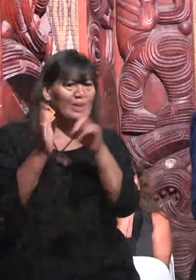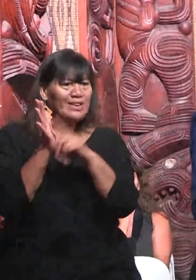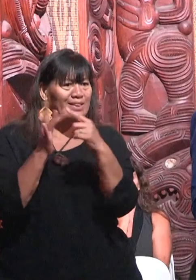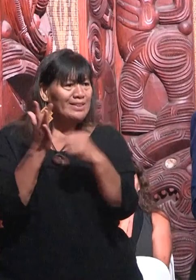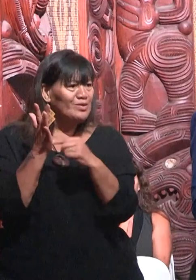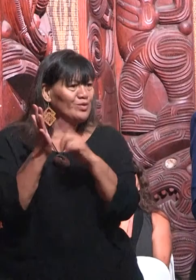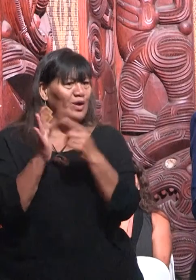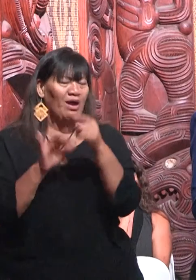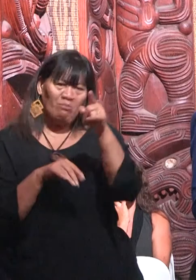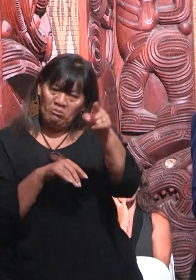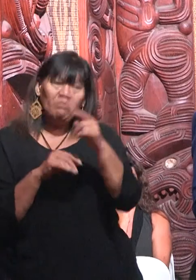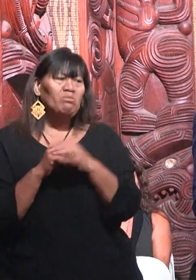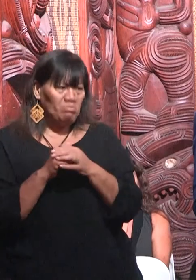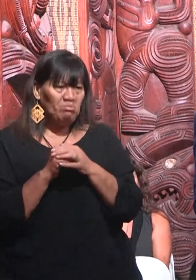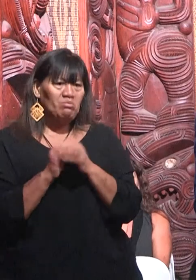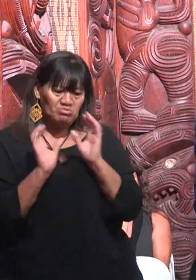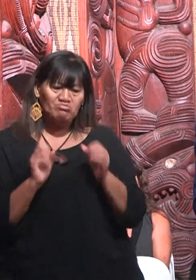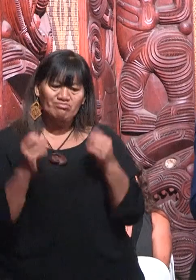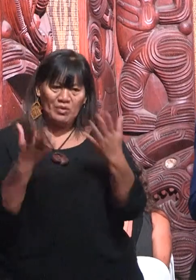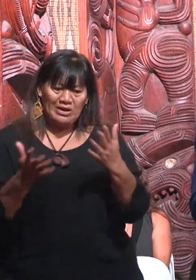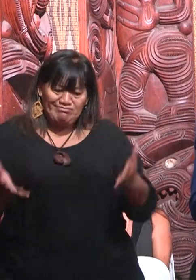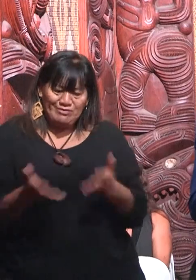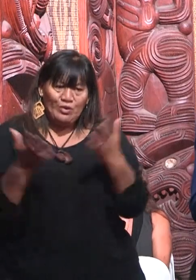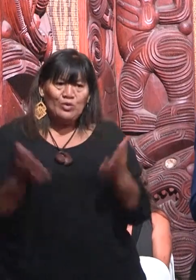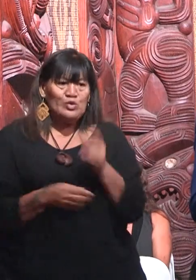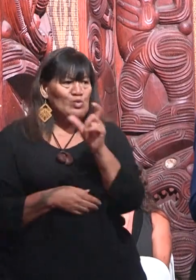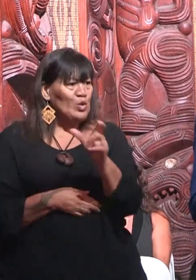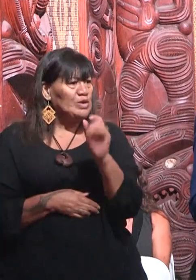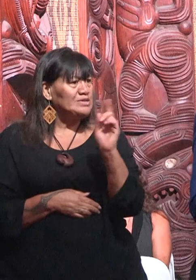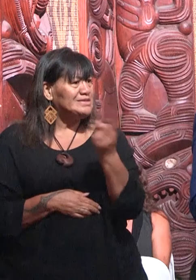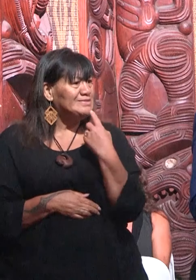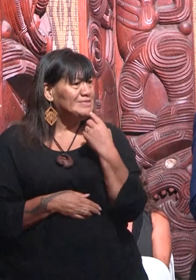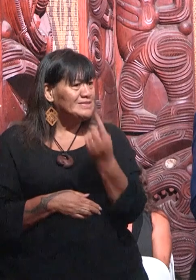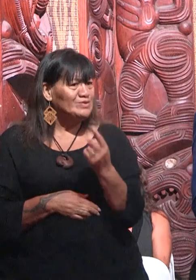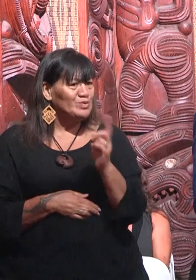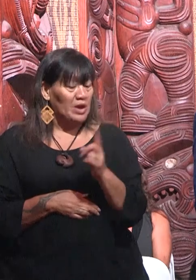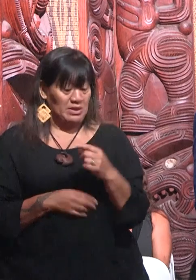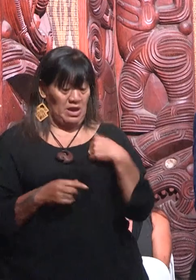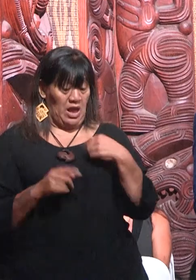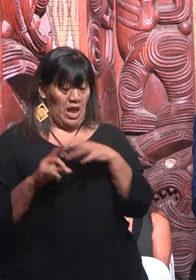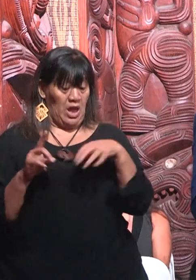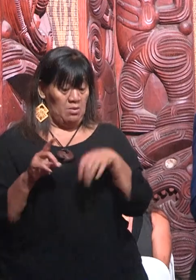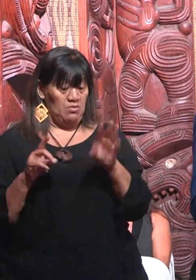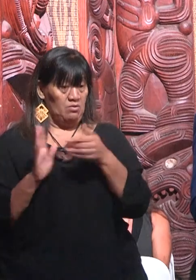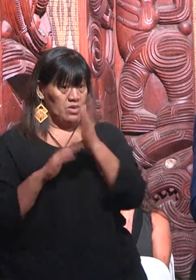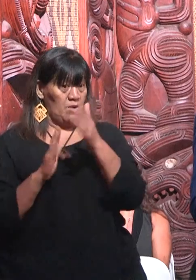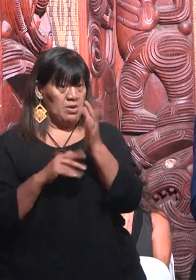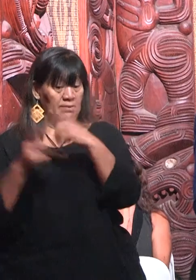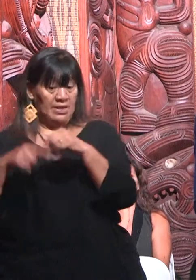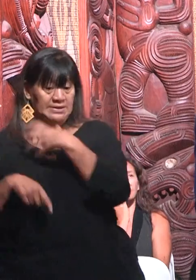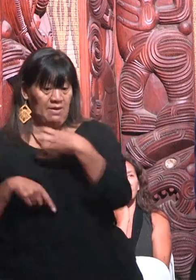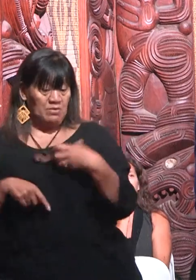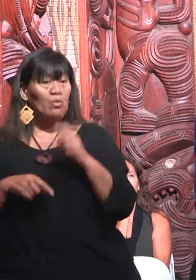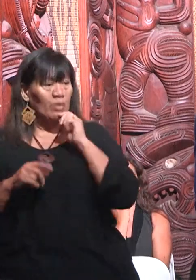also provided encouraging words that the hapū of Ngāpuhi and the government will